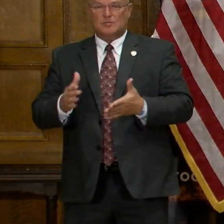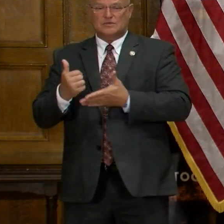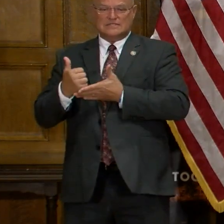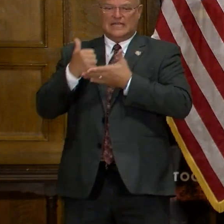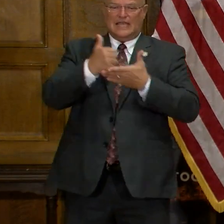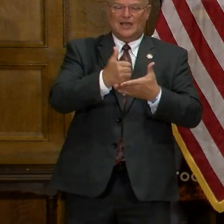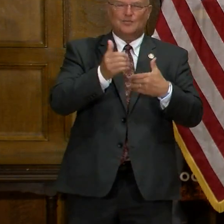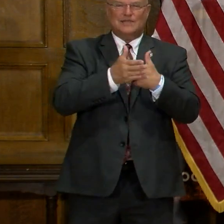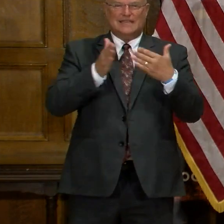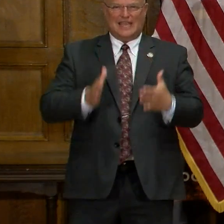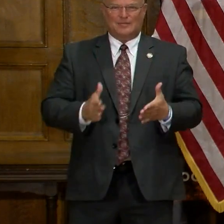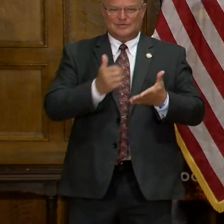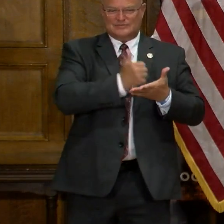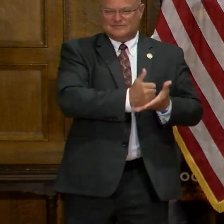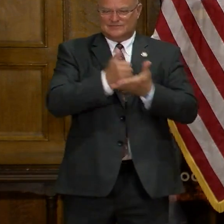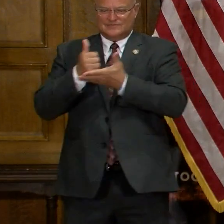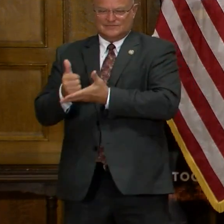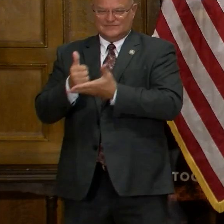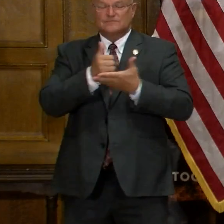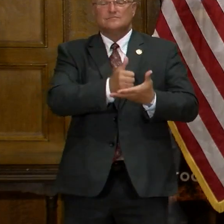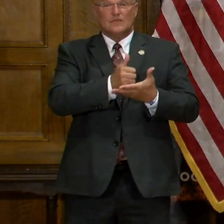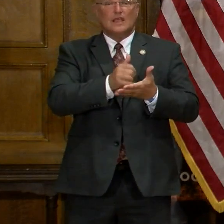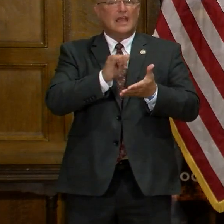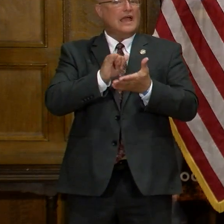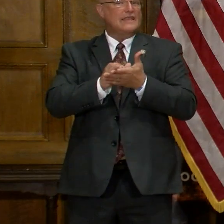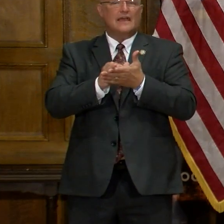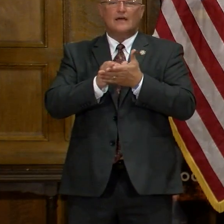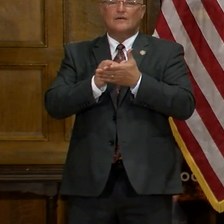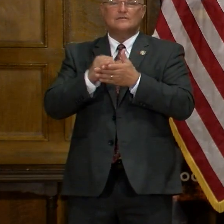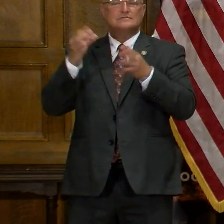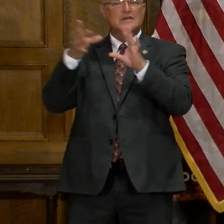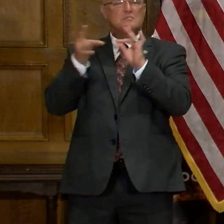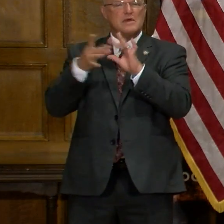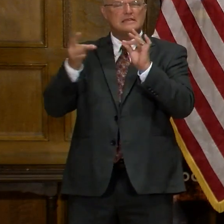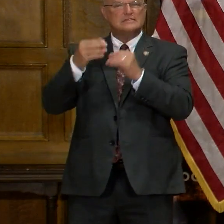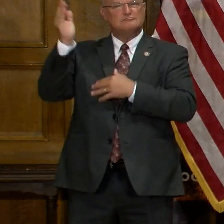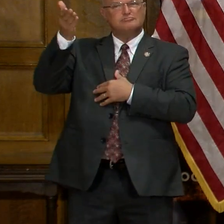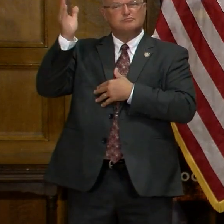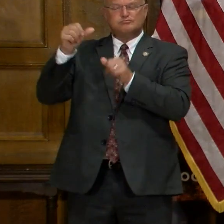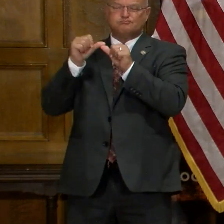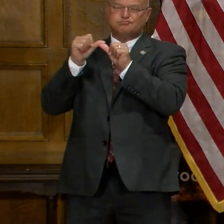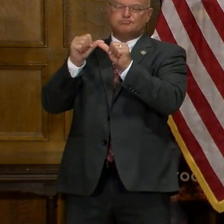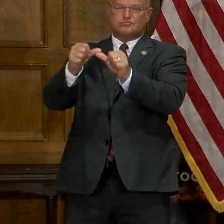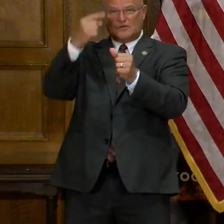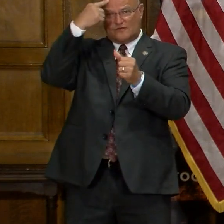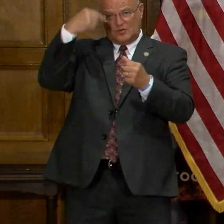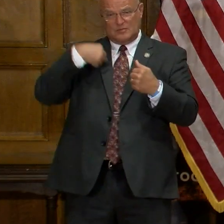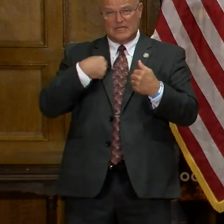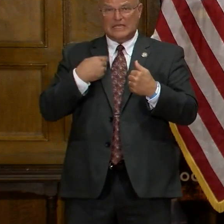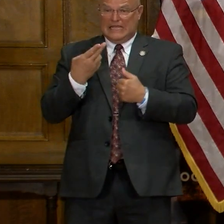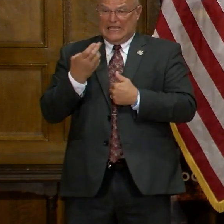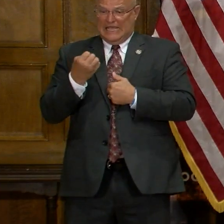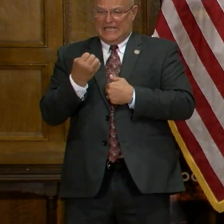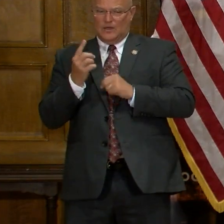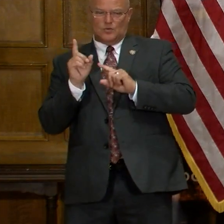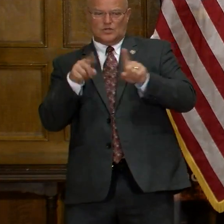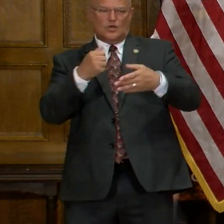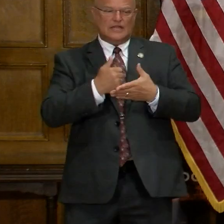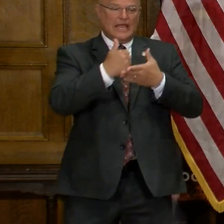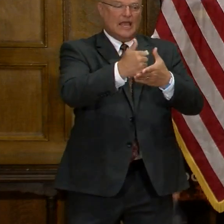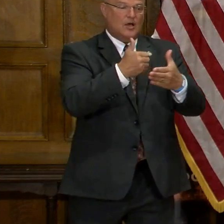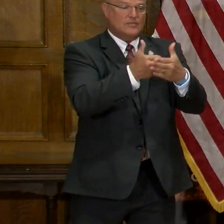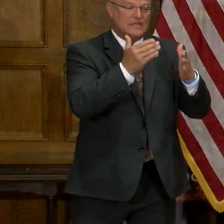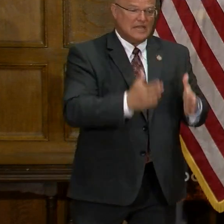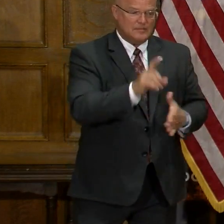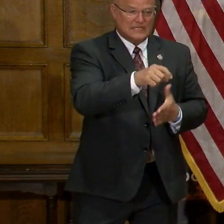neighbors. And it was just a consistent message to me, and he said it by example. He went to help the